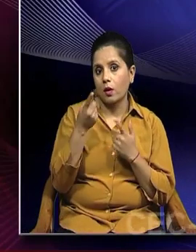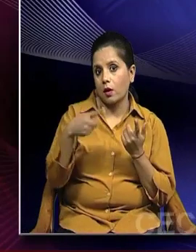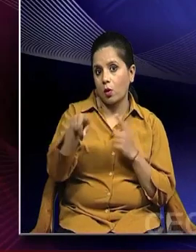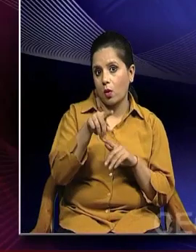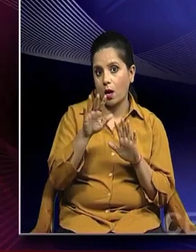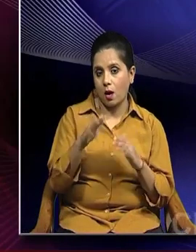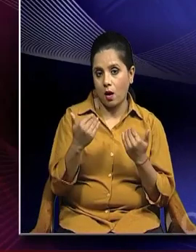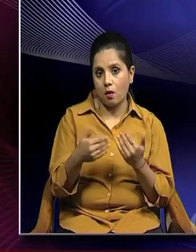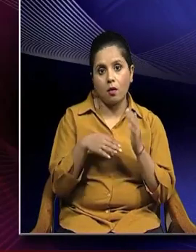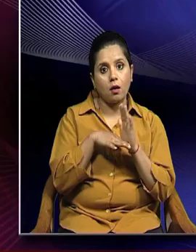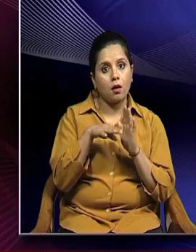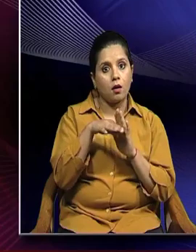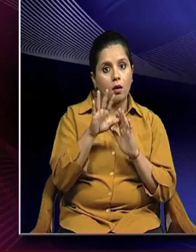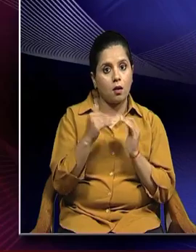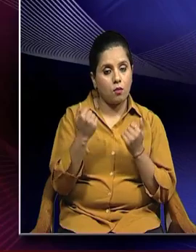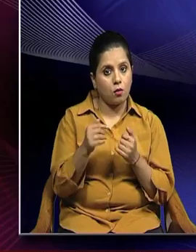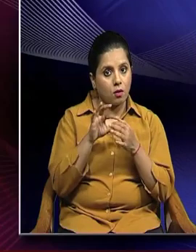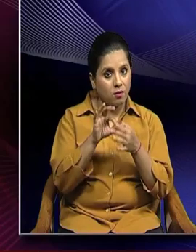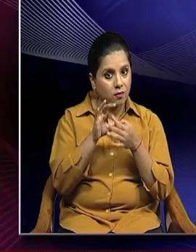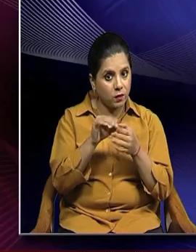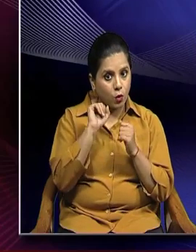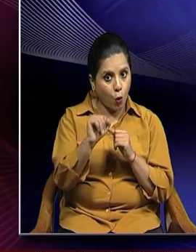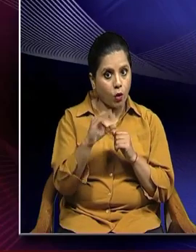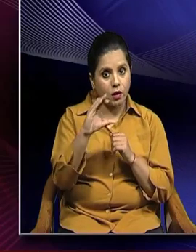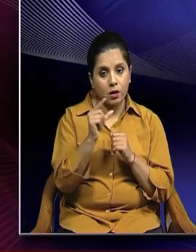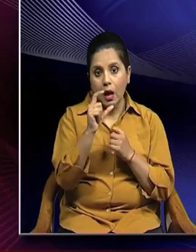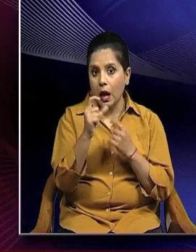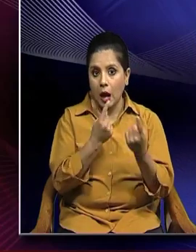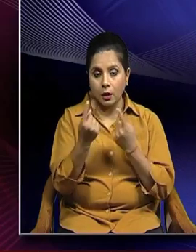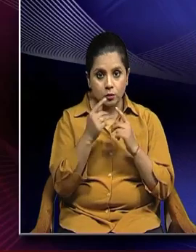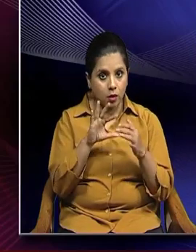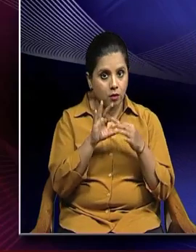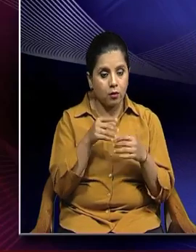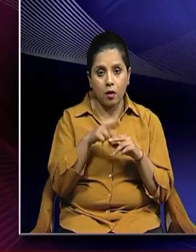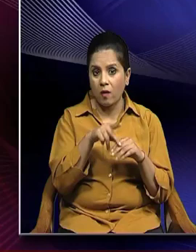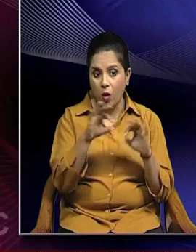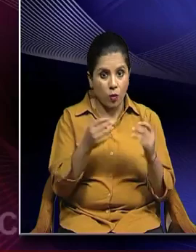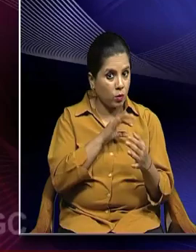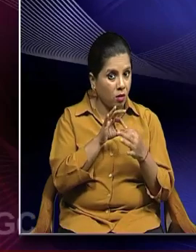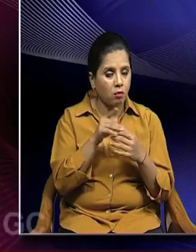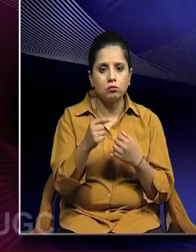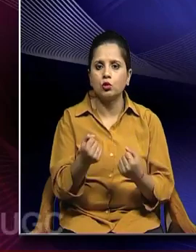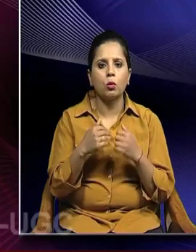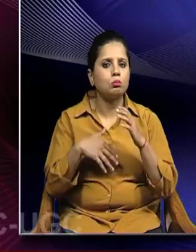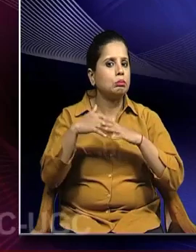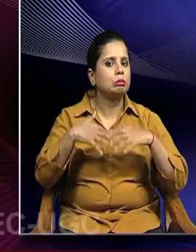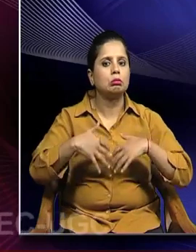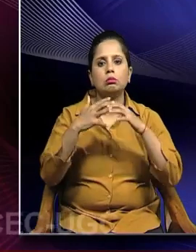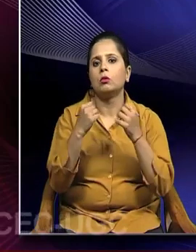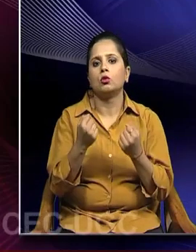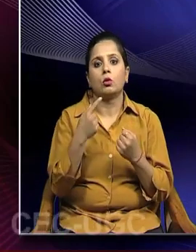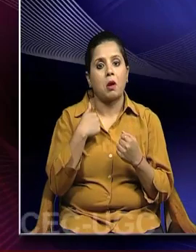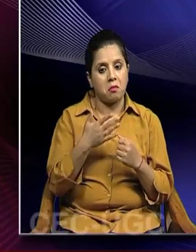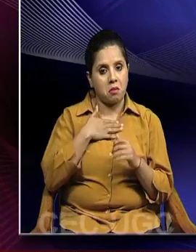that level of rapport with your customers, you cannot build a strong brand. You cannot say that my